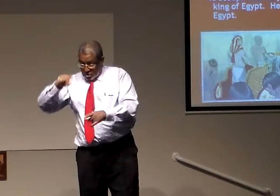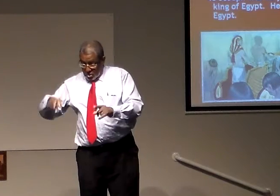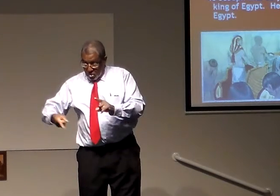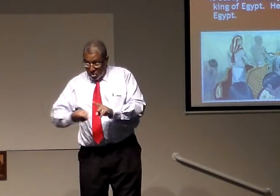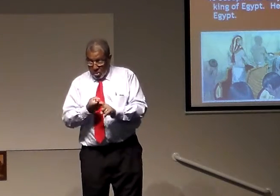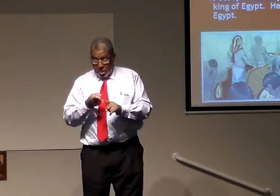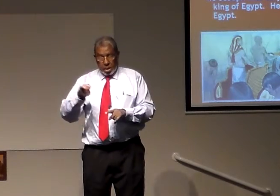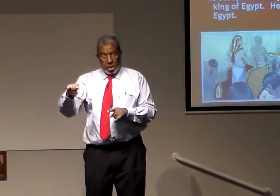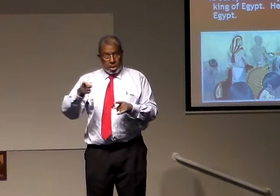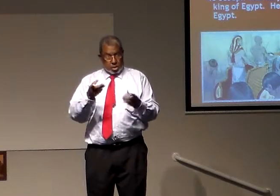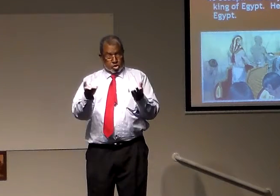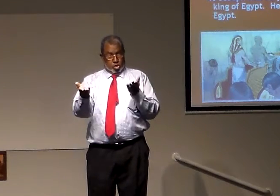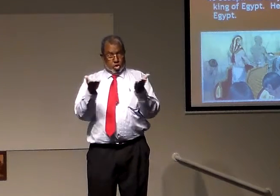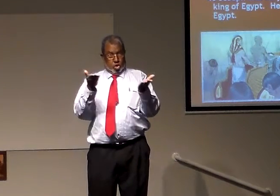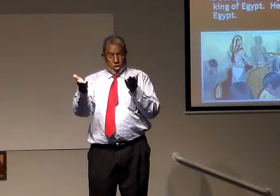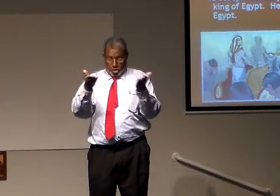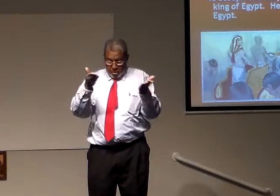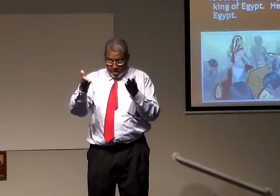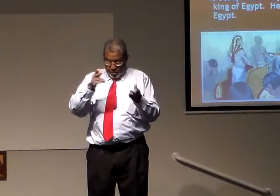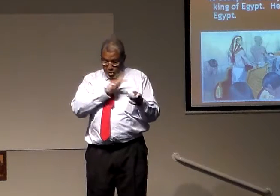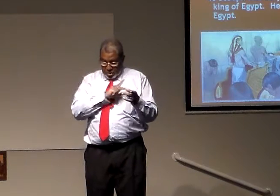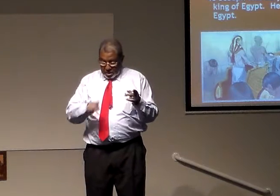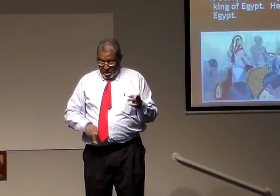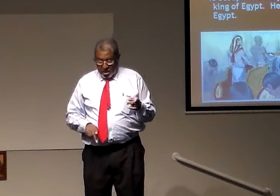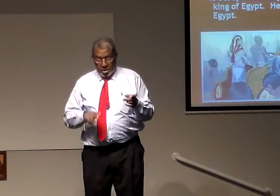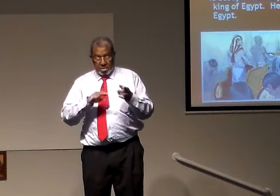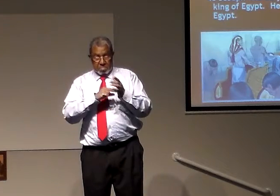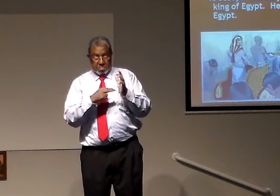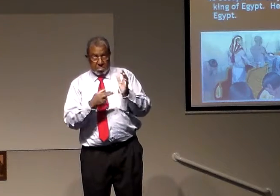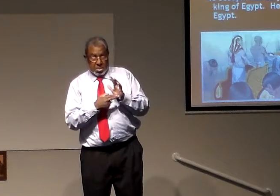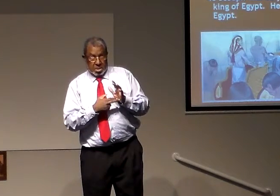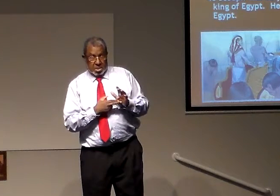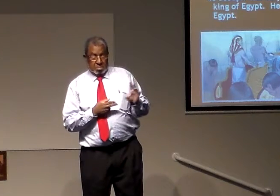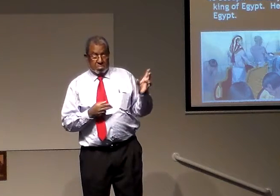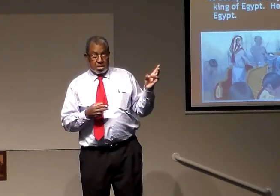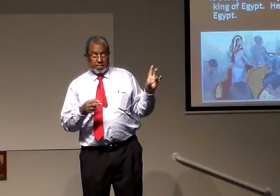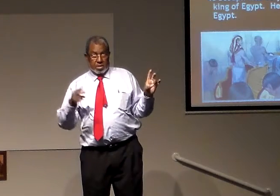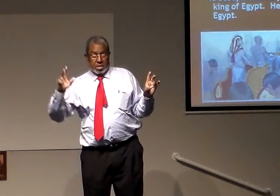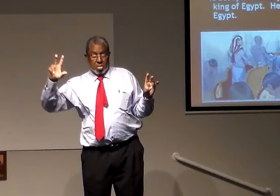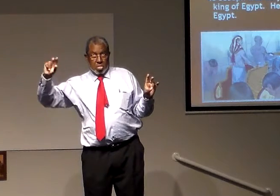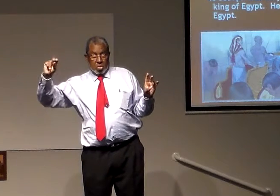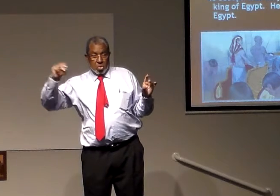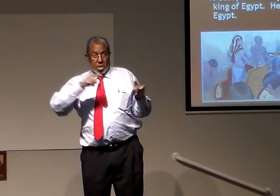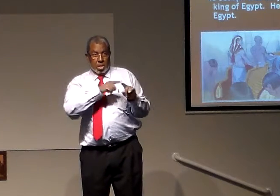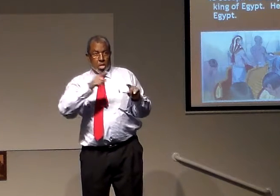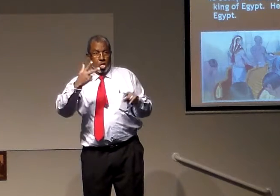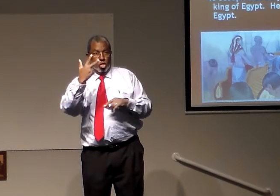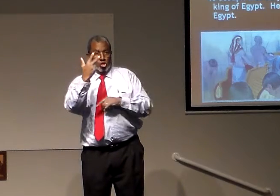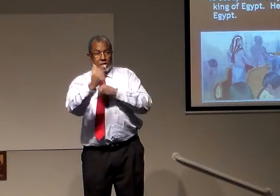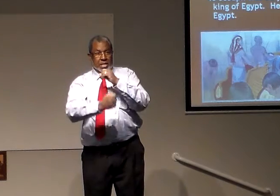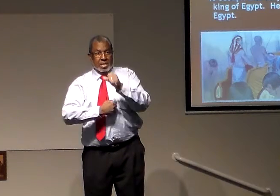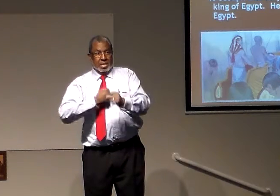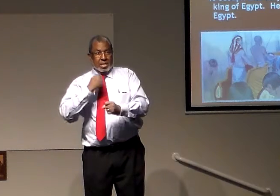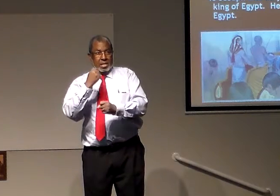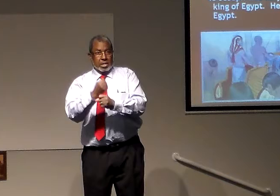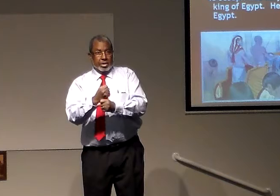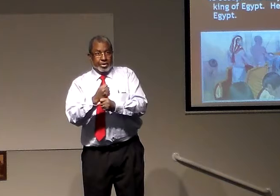age of 30, when he became the server for the king of Egypt?